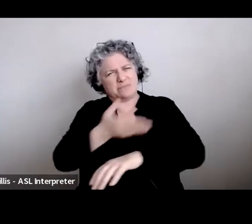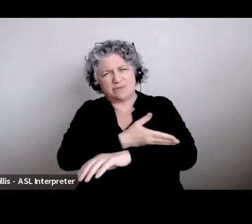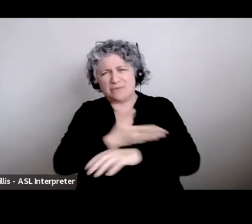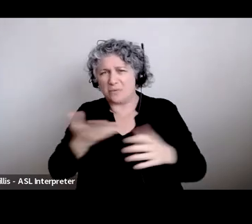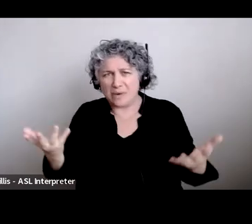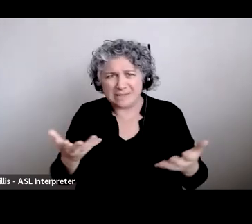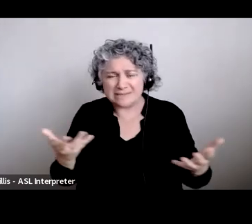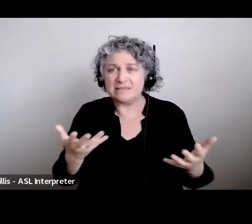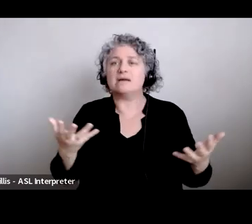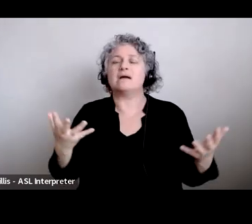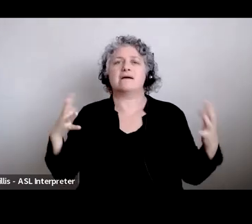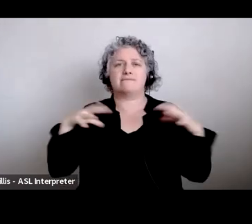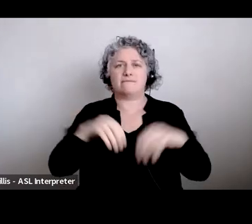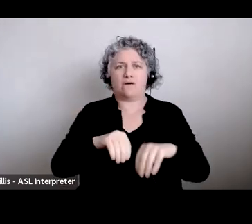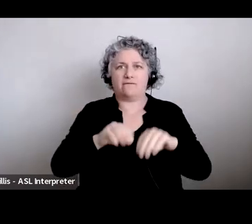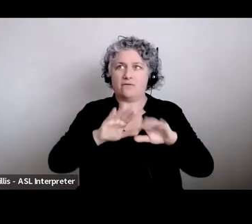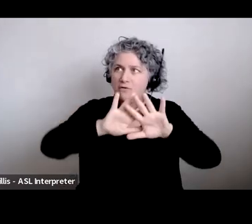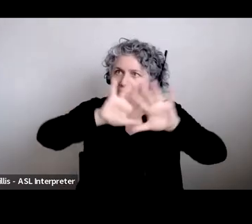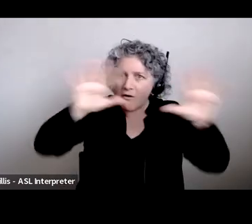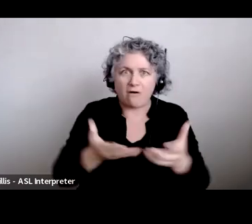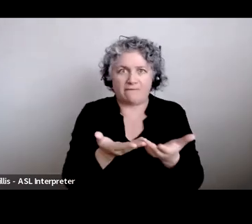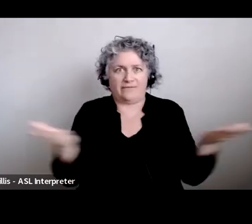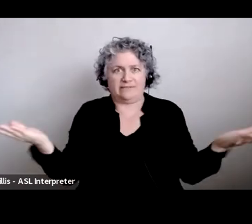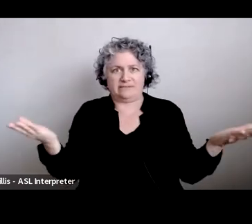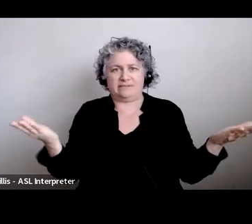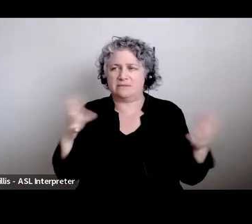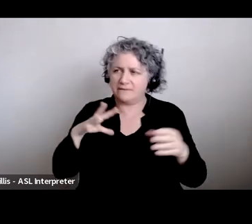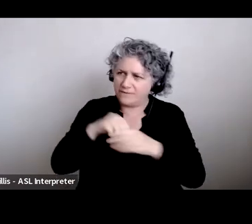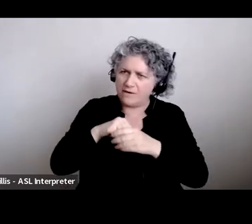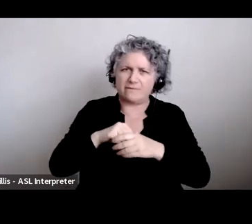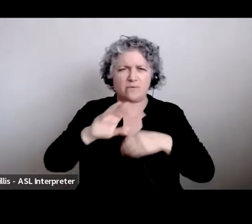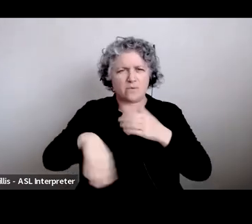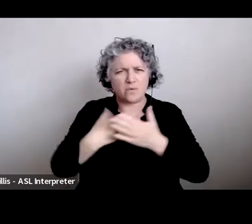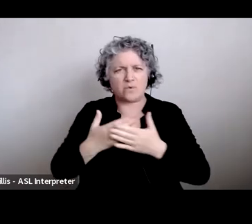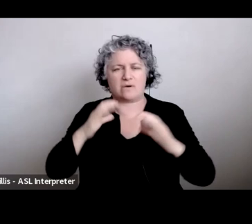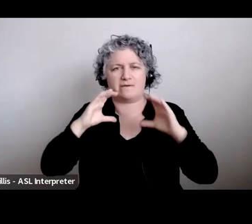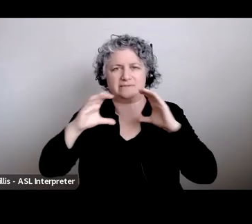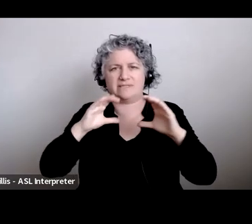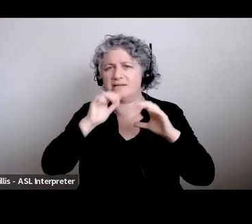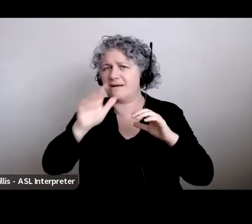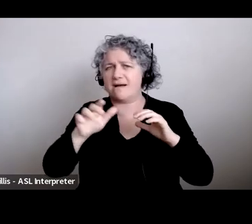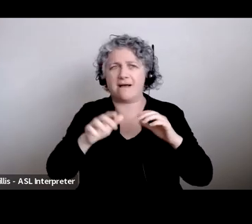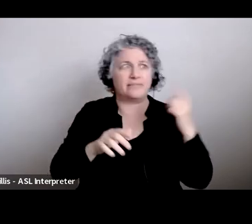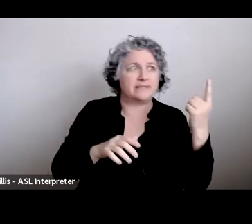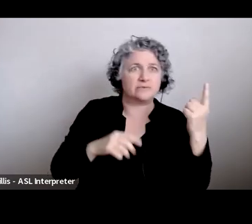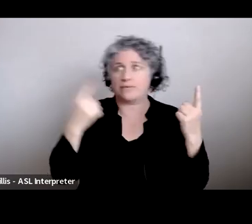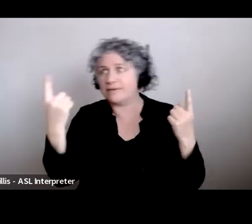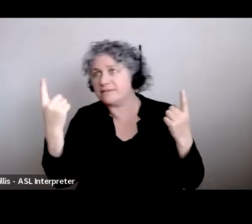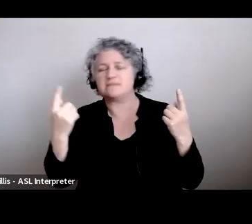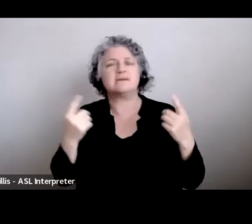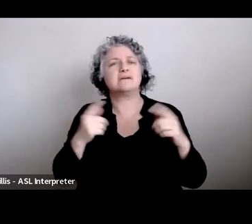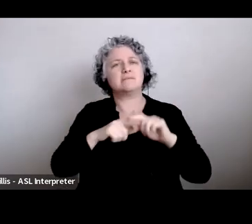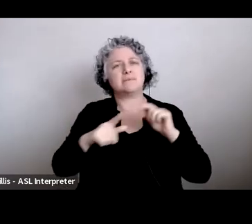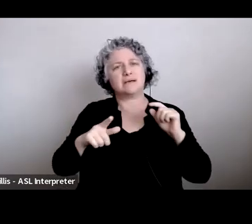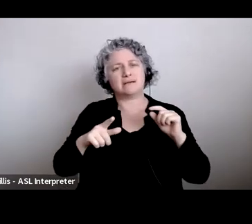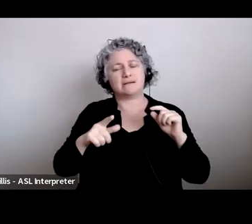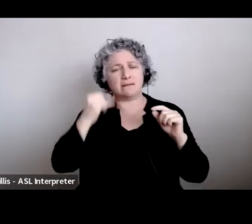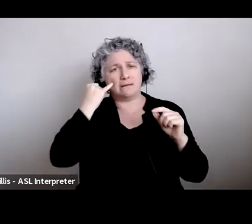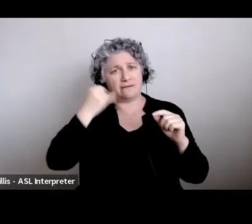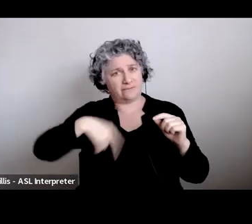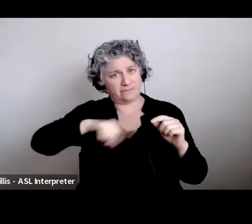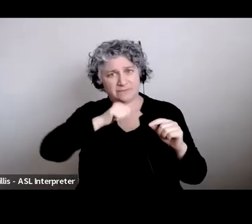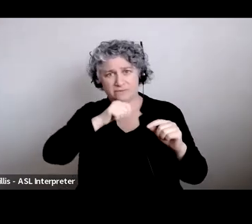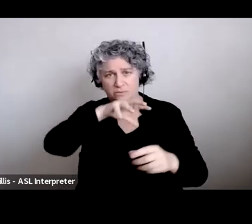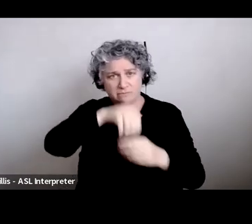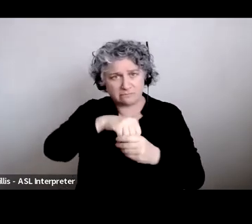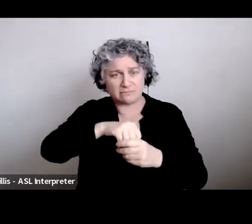over here. We're part of the whole conversation, and you will miss out if you don't join in the